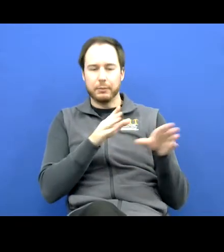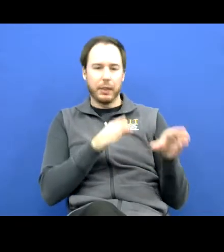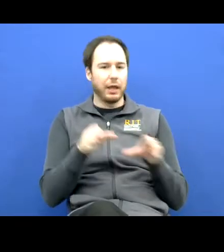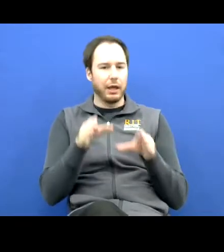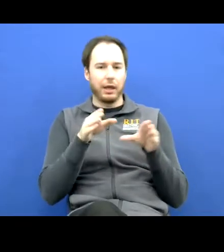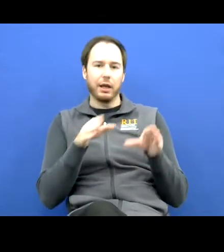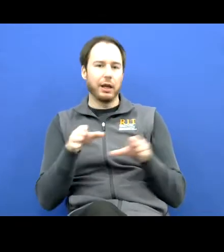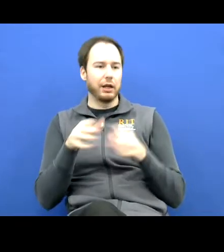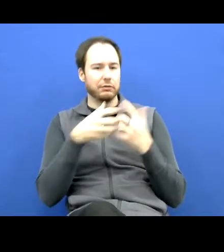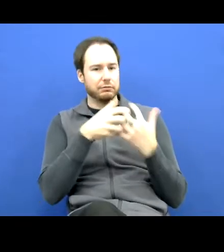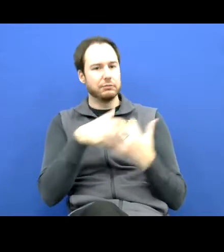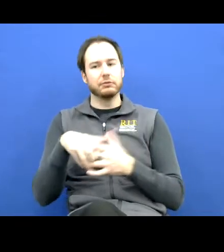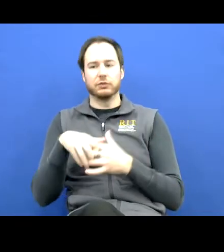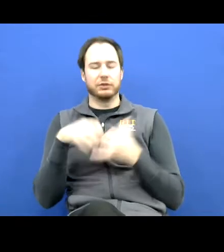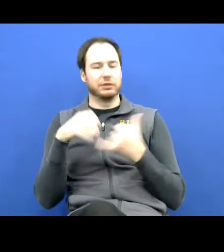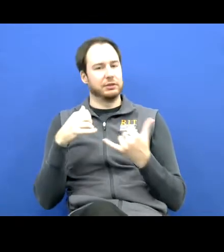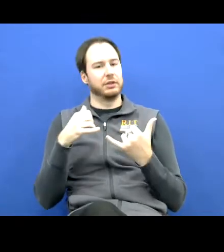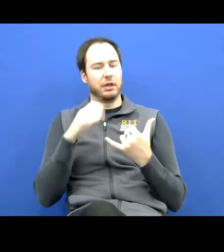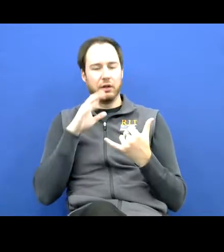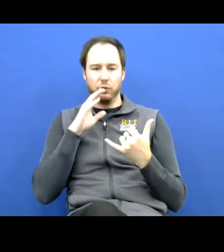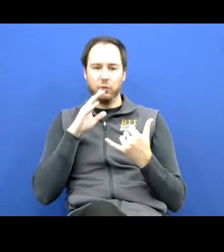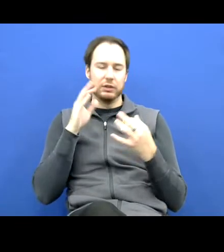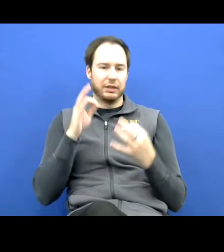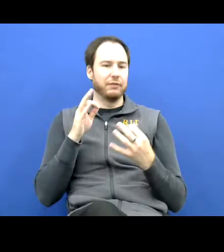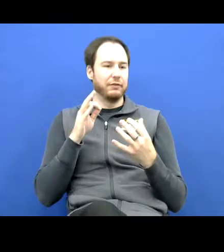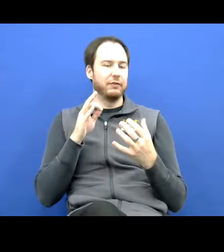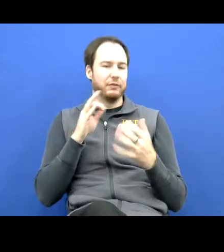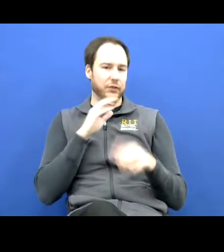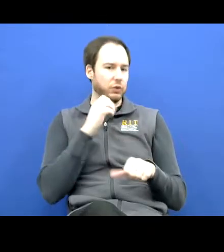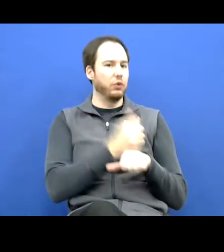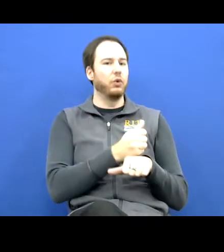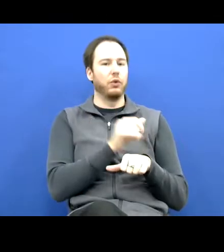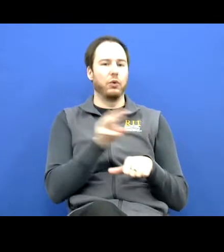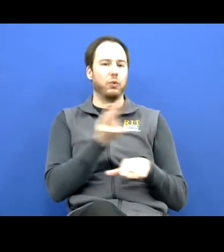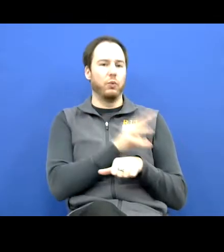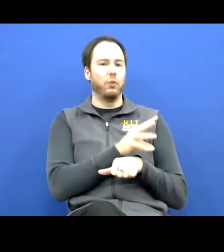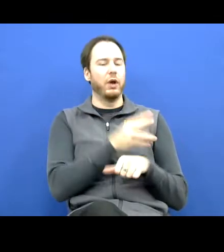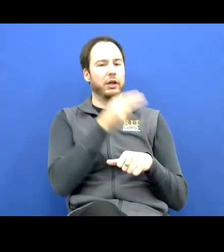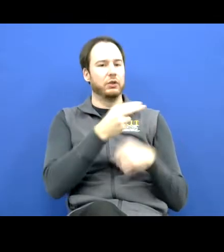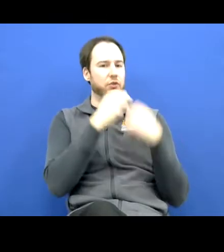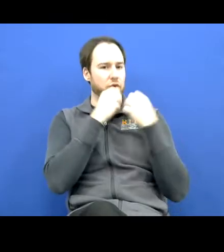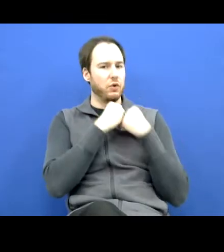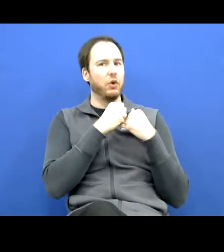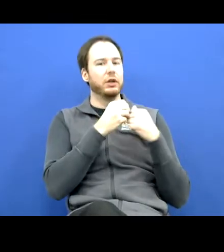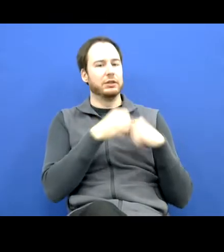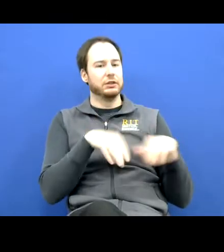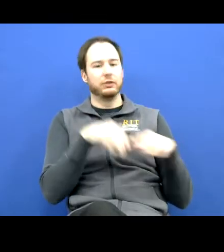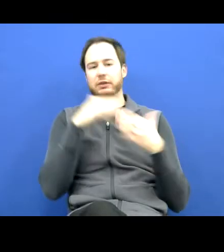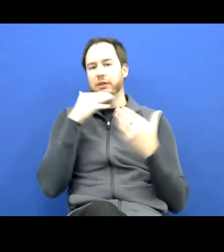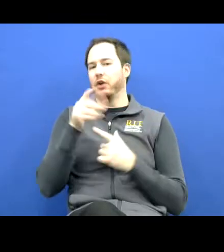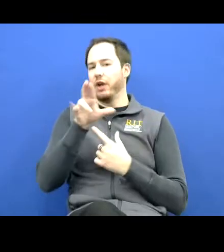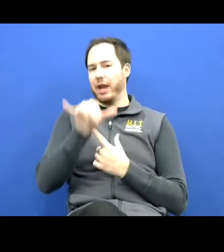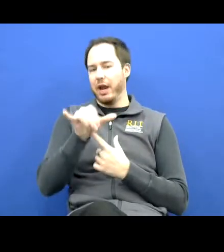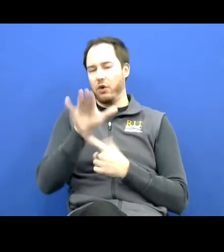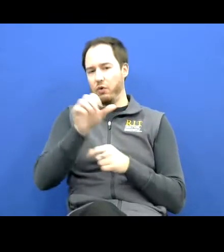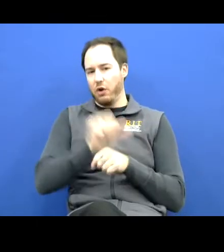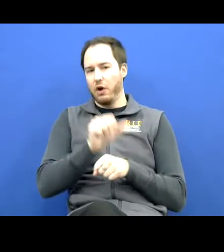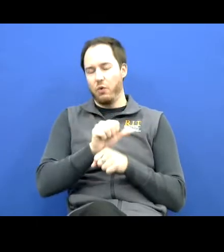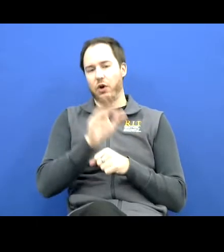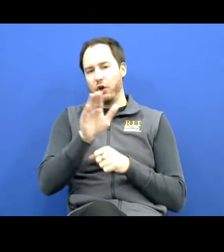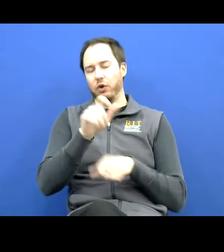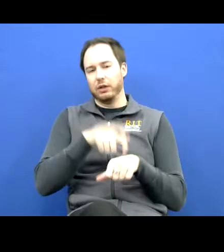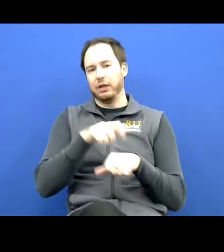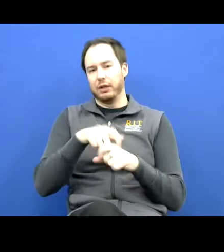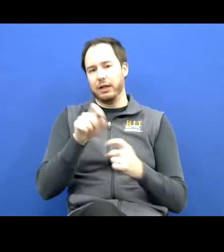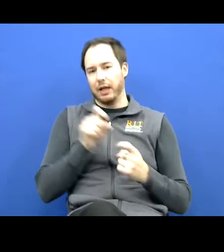really to a point where it'll go through for the West Historic District. Thanks, Gary, for your hard work and dedication.